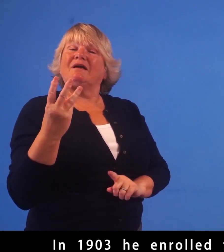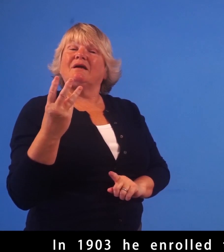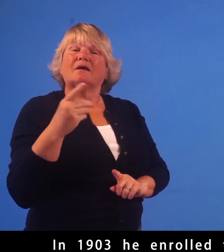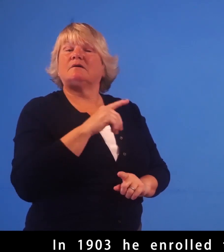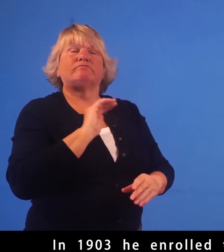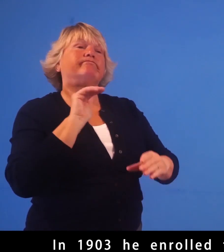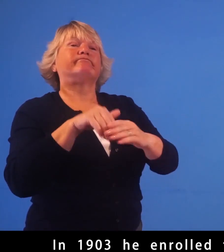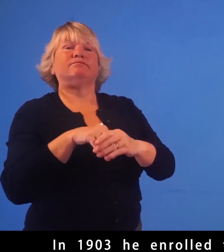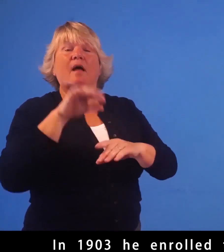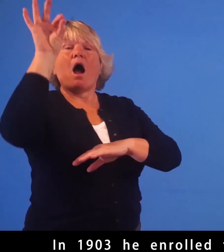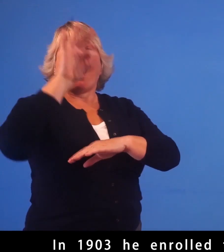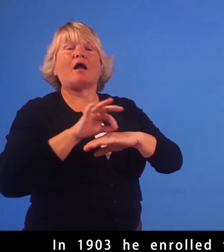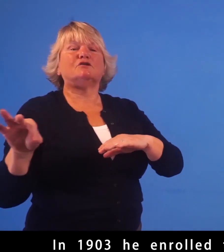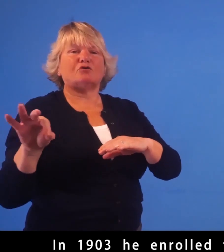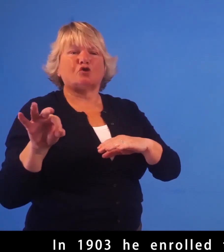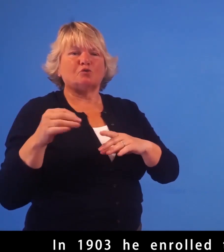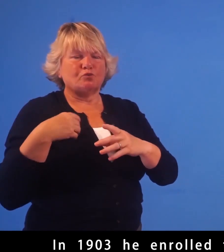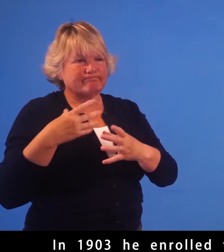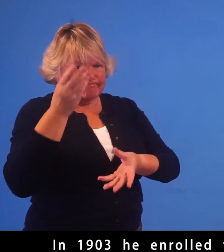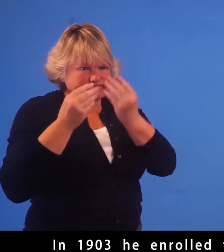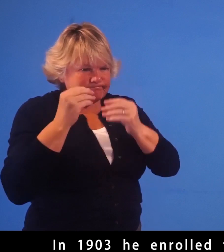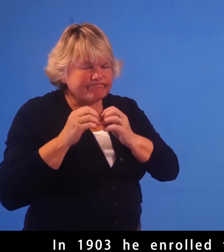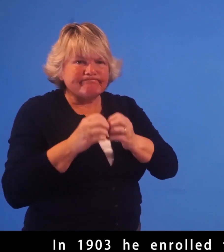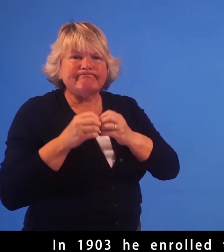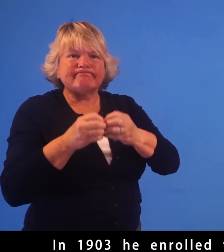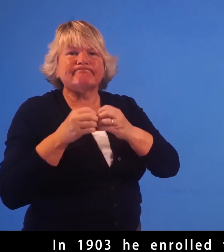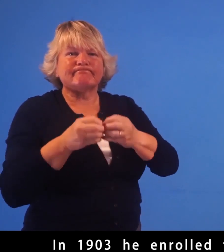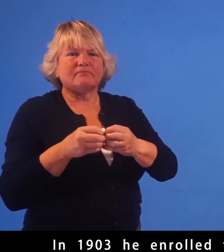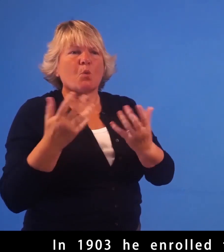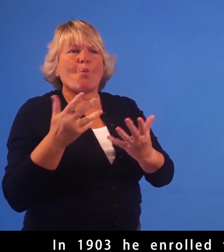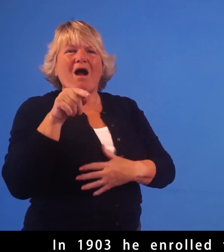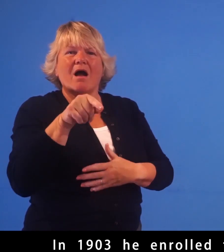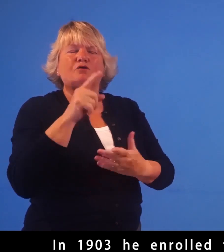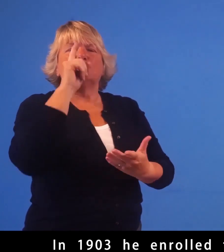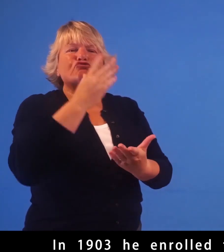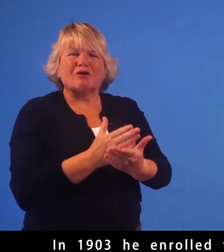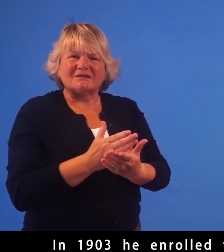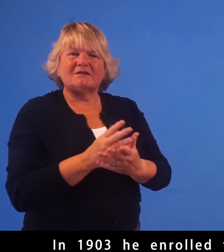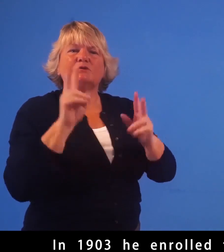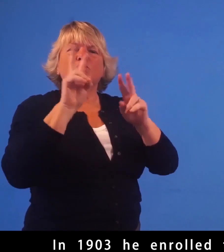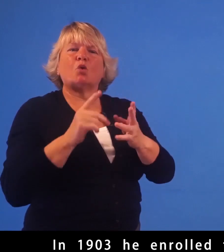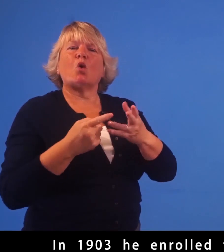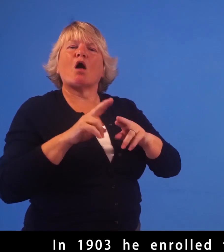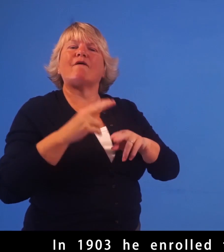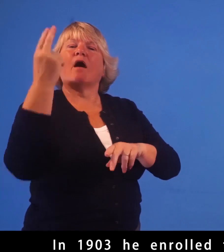In 1903, he enrolled to study architecture at the Trustees' School of Art on the Mound.